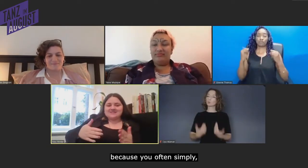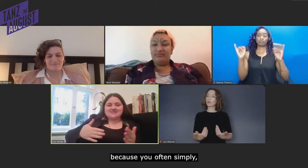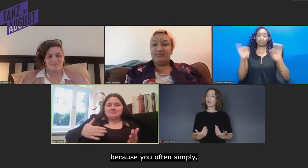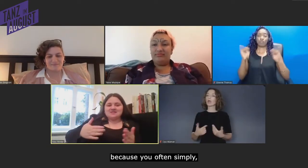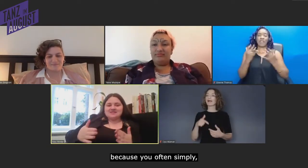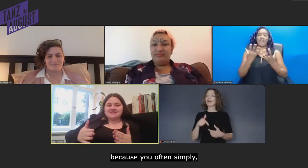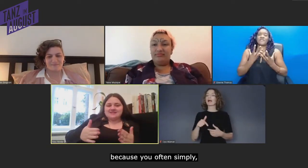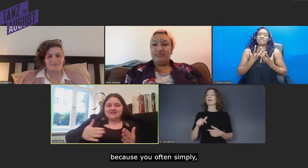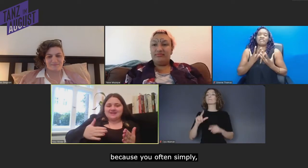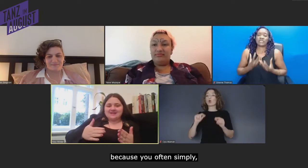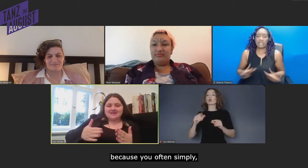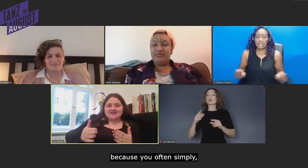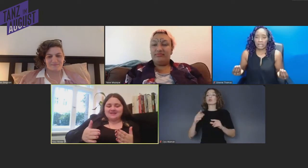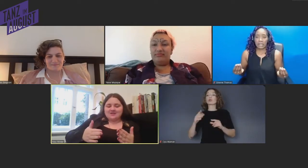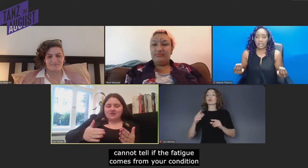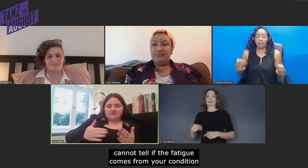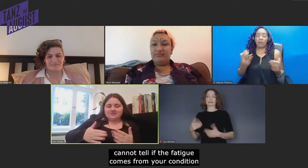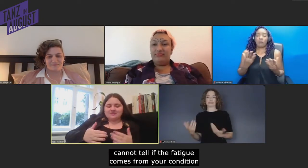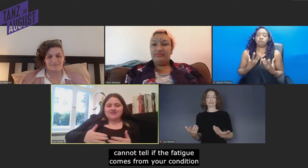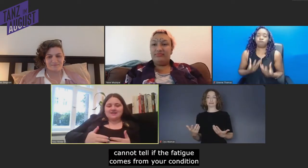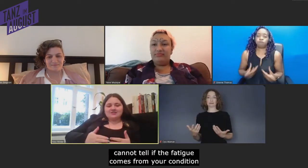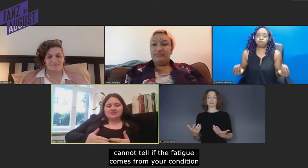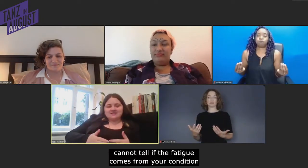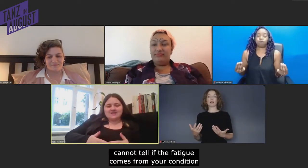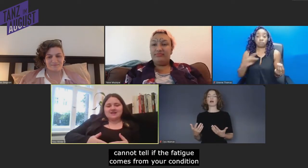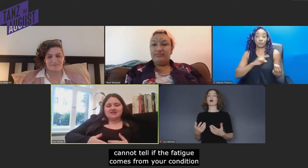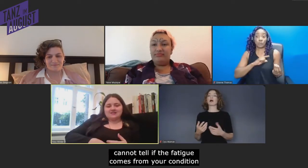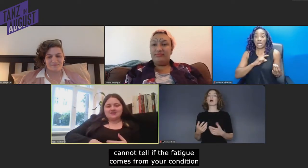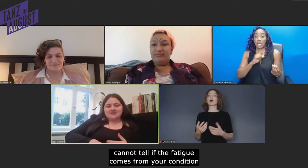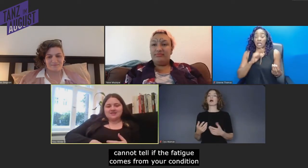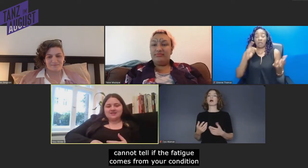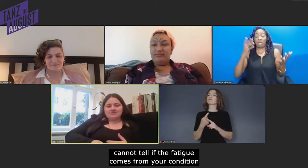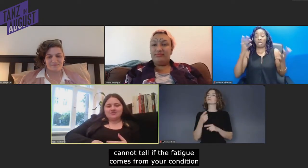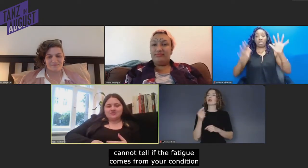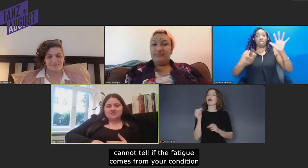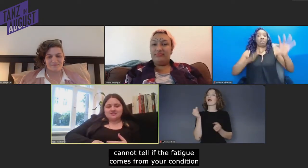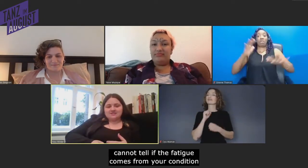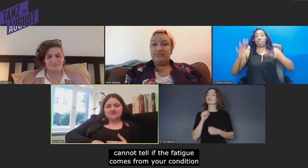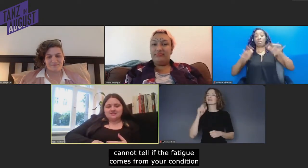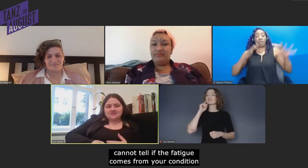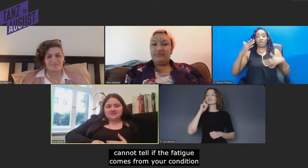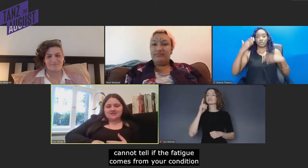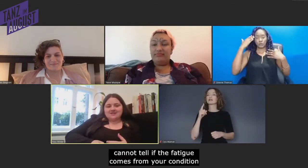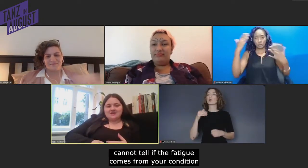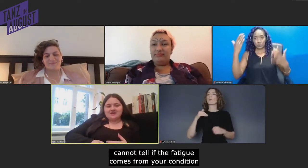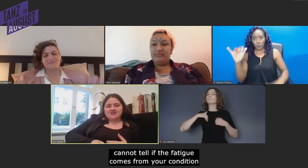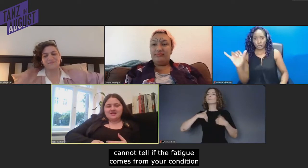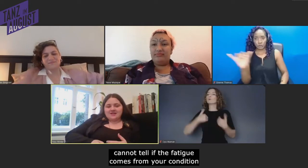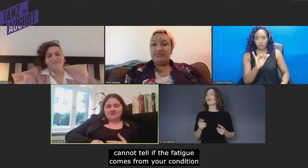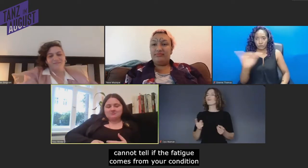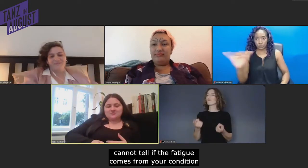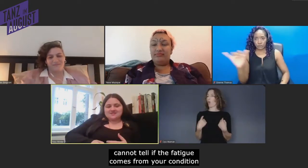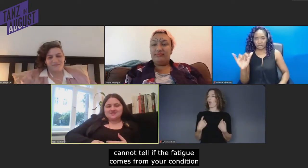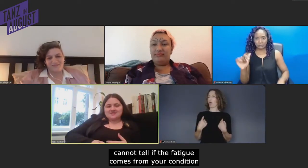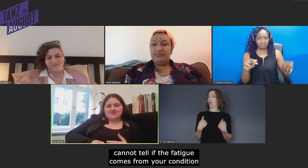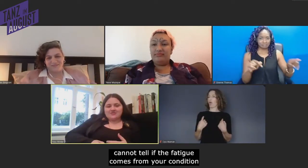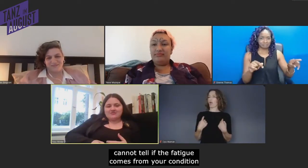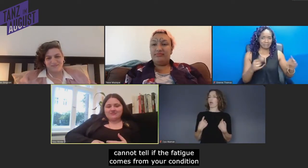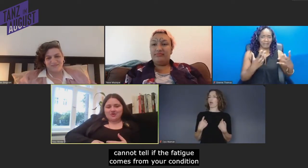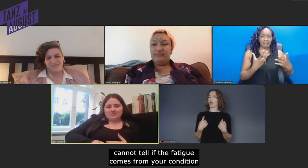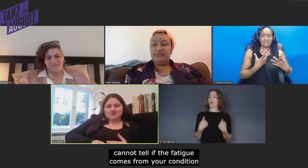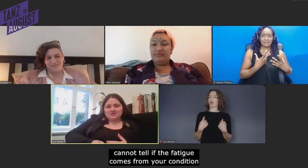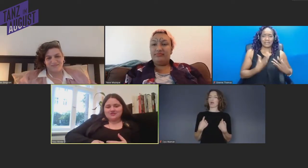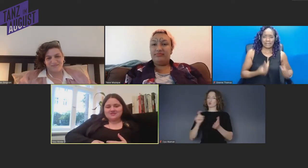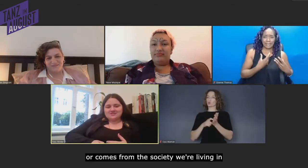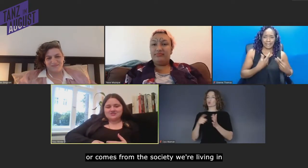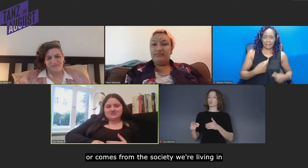you simply often cannot tell if the fatigue comes